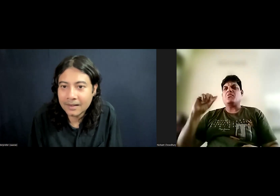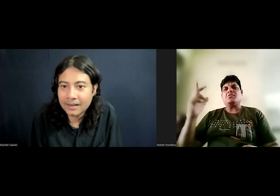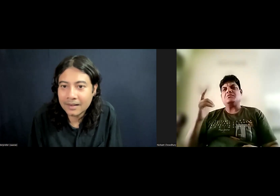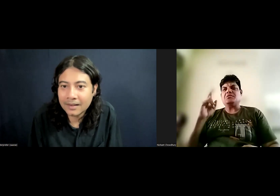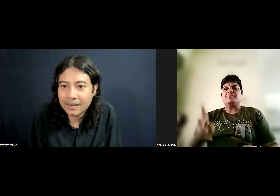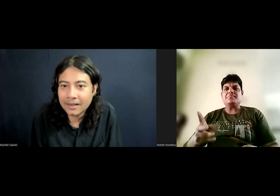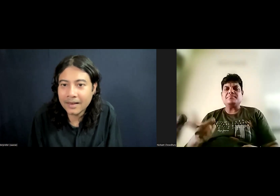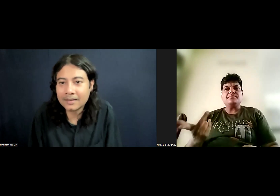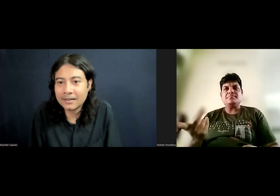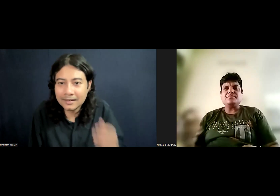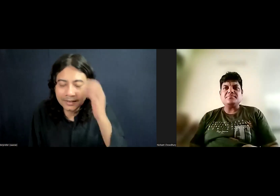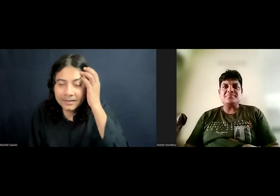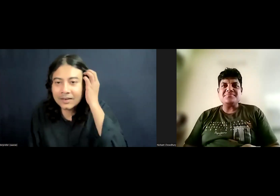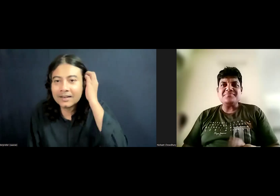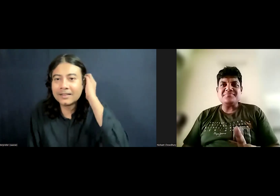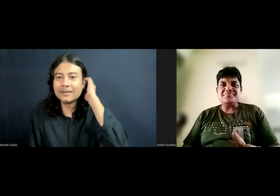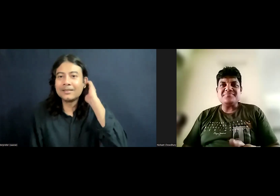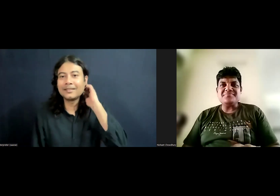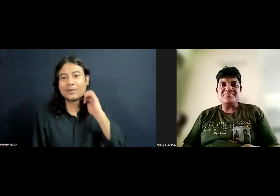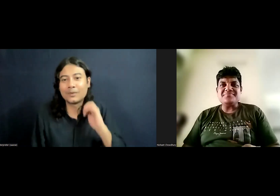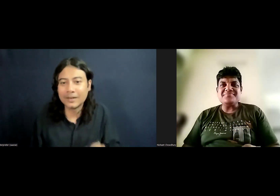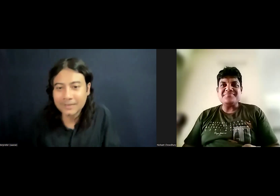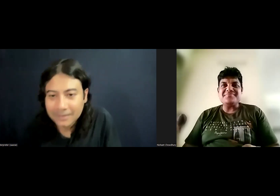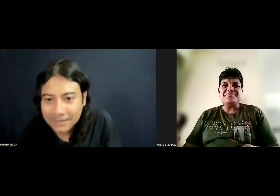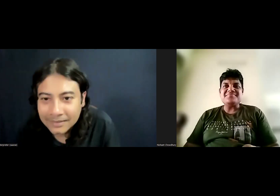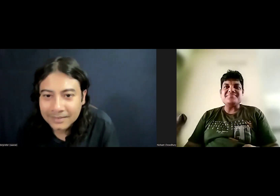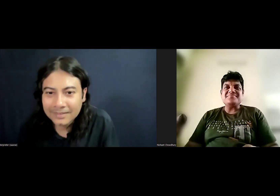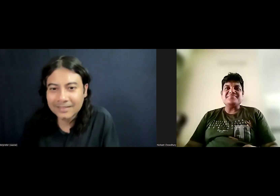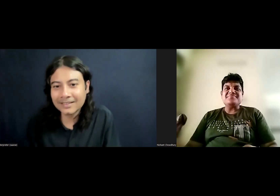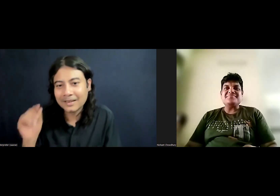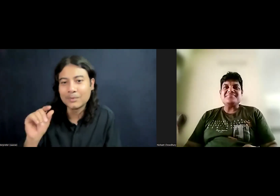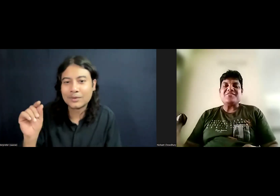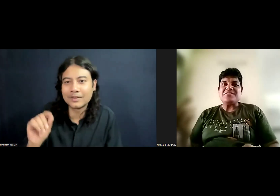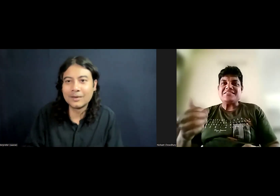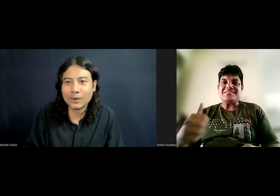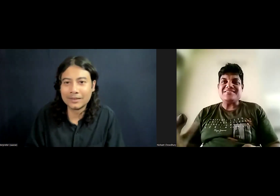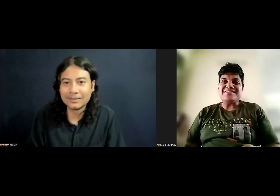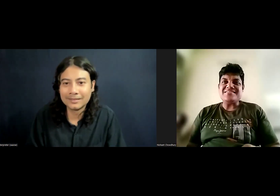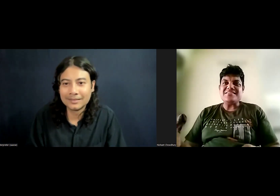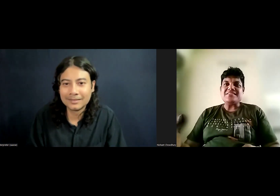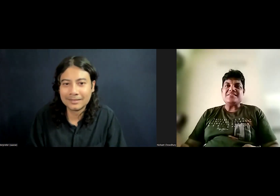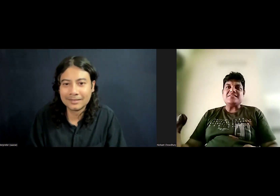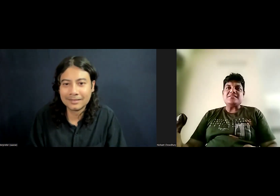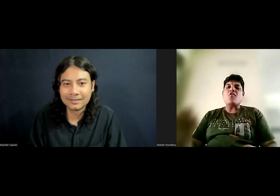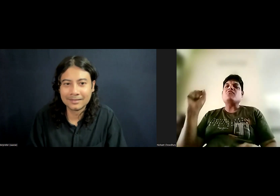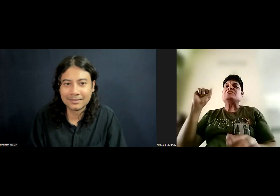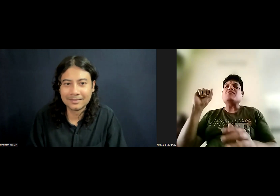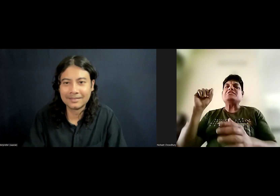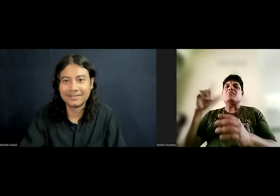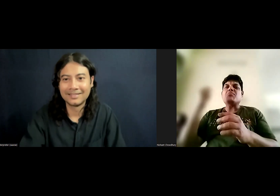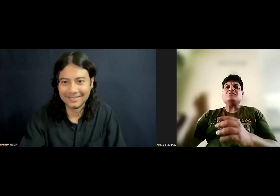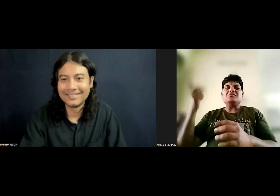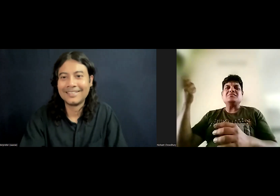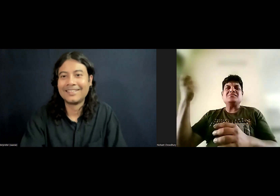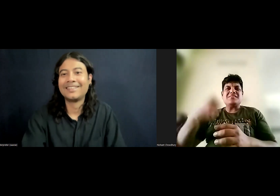Then, yeah, it doesn't increase or anything. So it just keeps going. Yeah, what